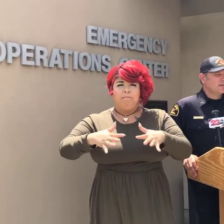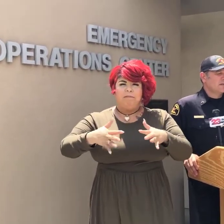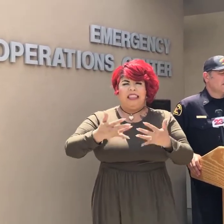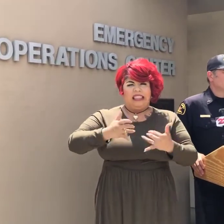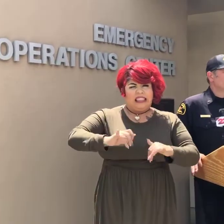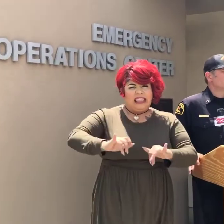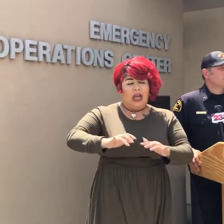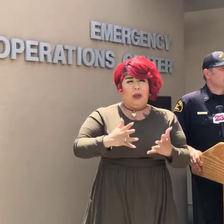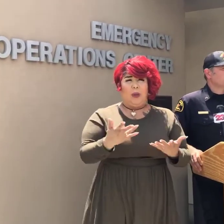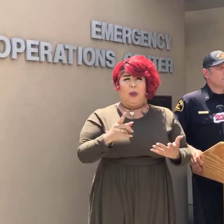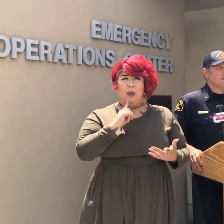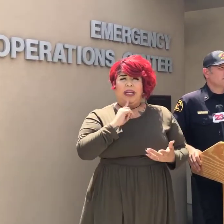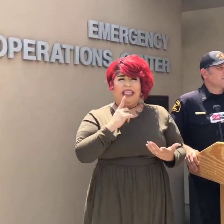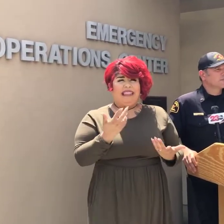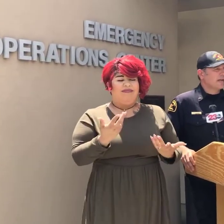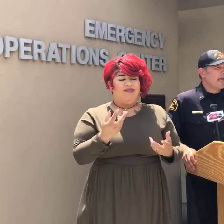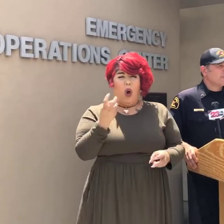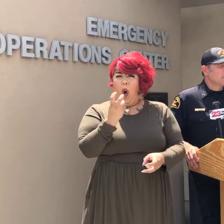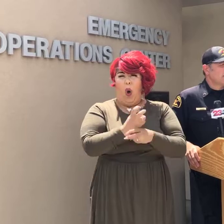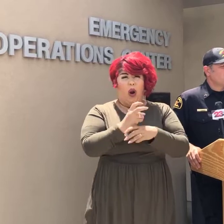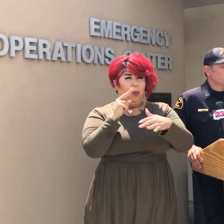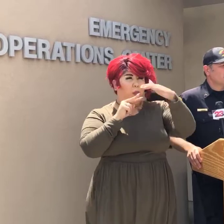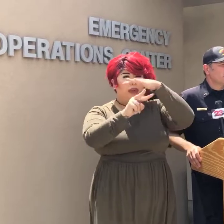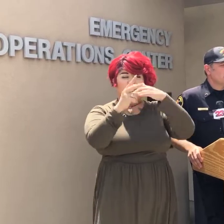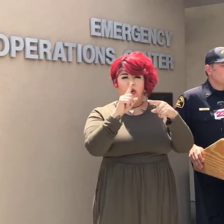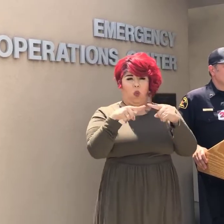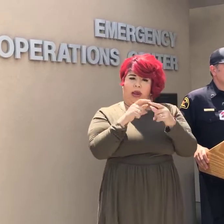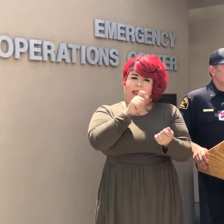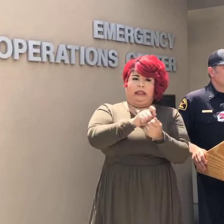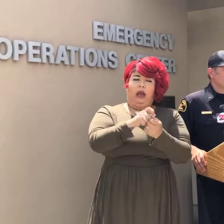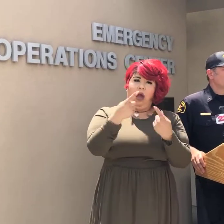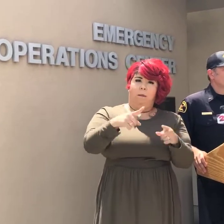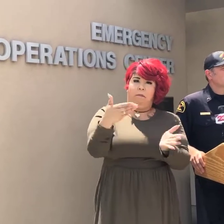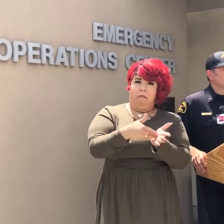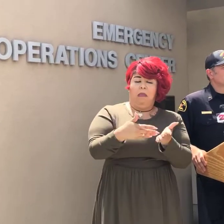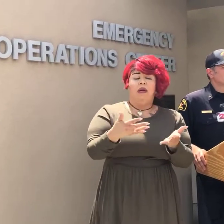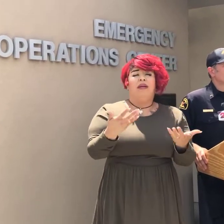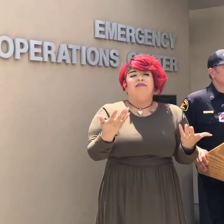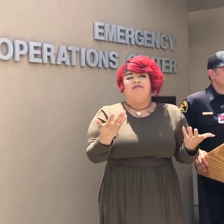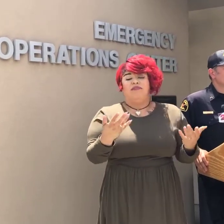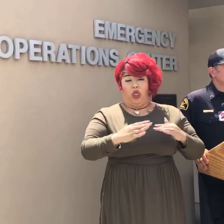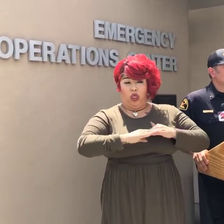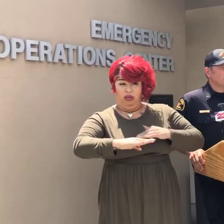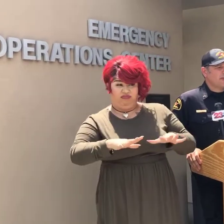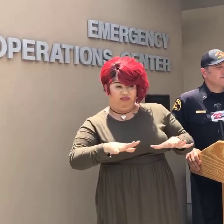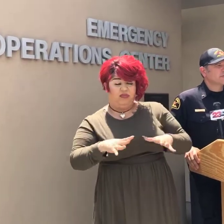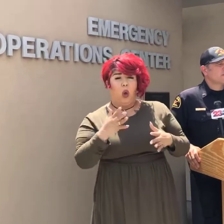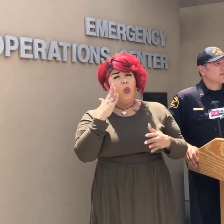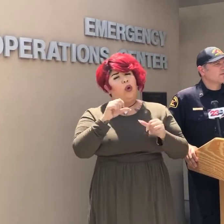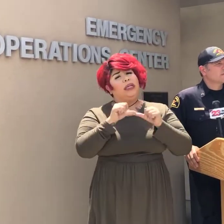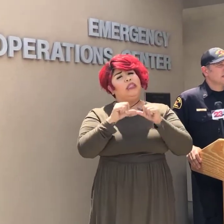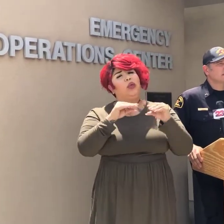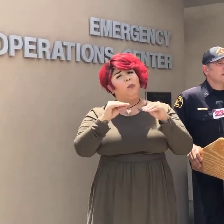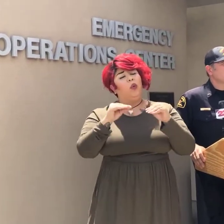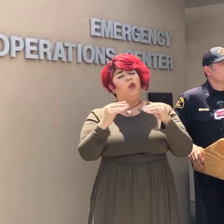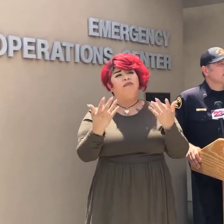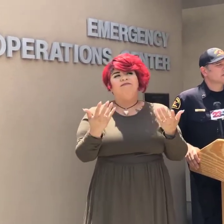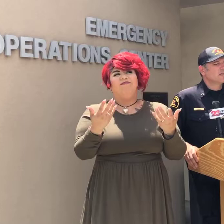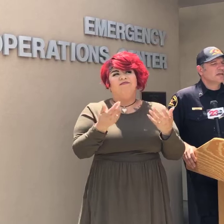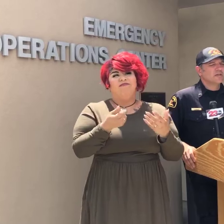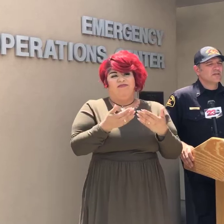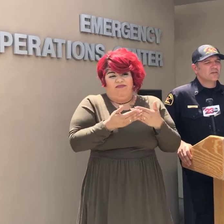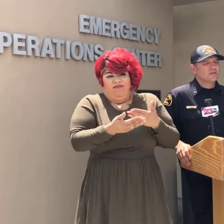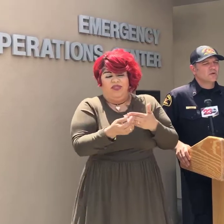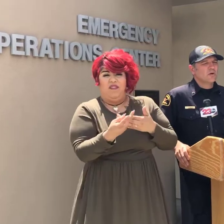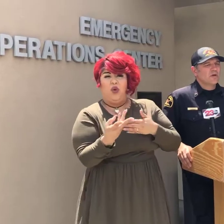that it's hard to predict when something's going to happen. However, the ground is going to continue to move, and they have said that over the next coming